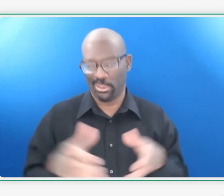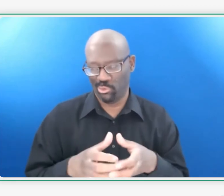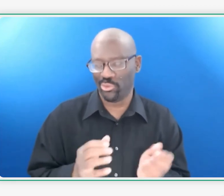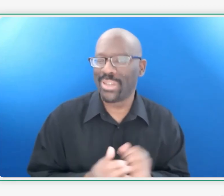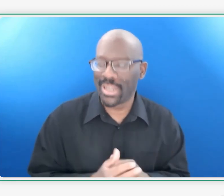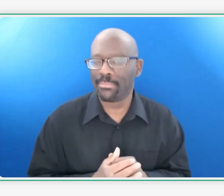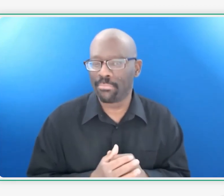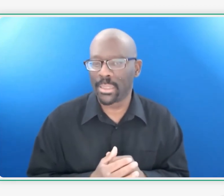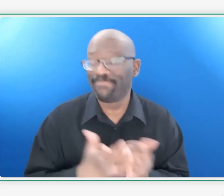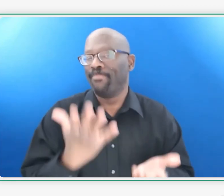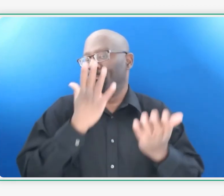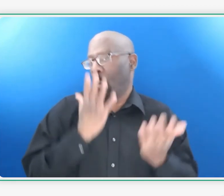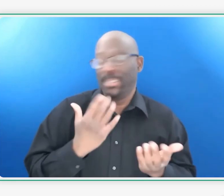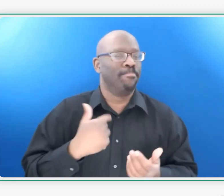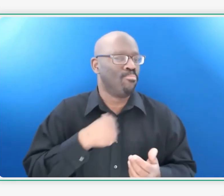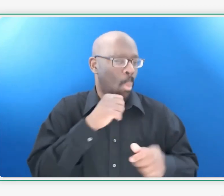Q&A.